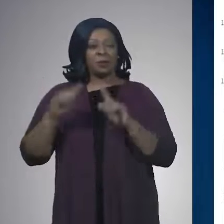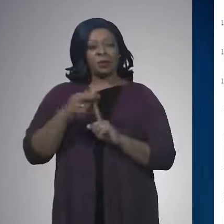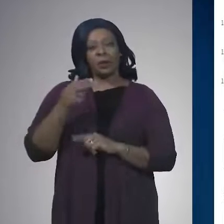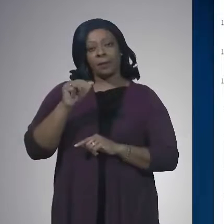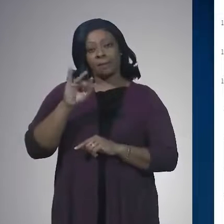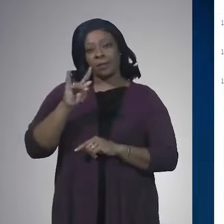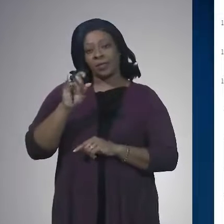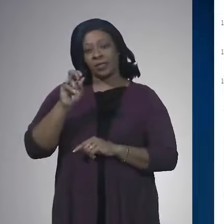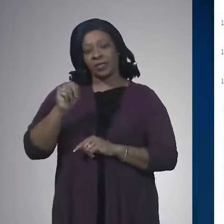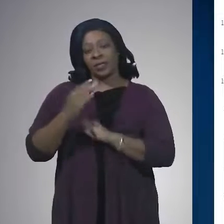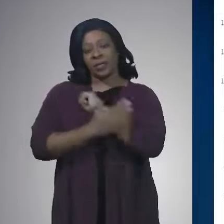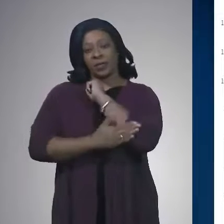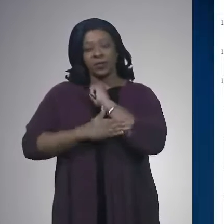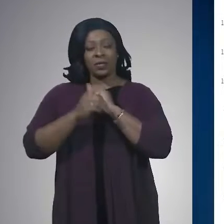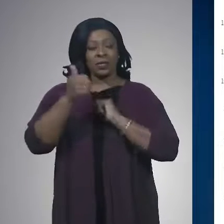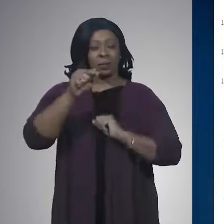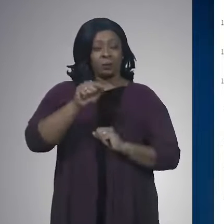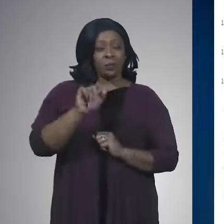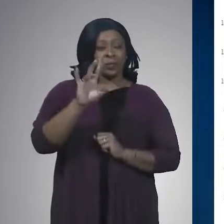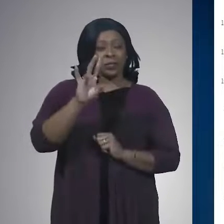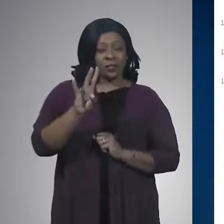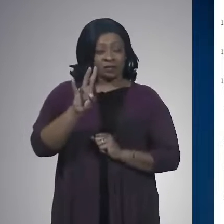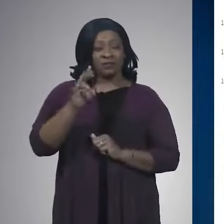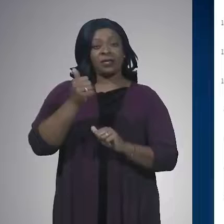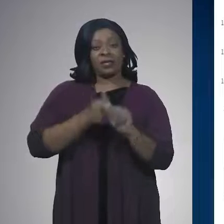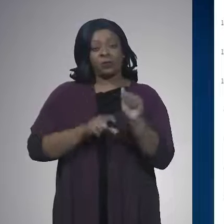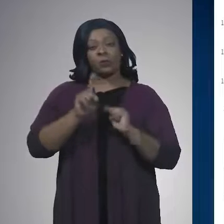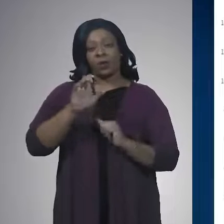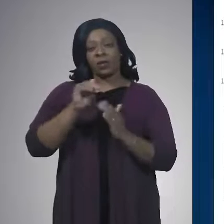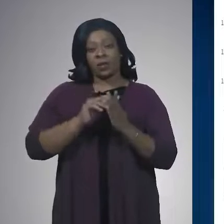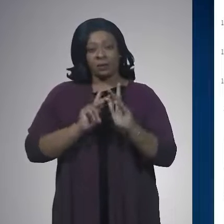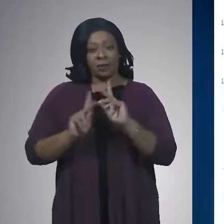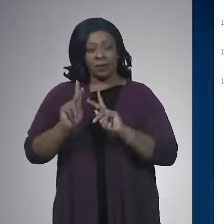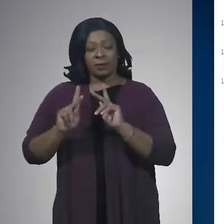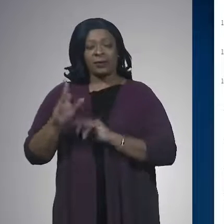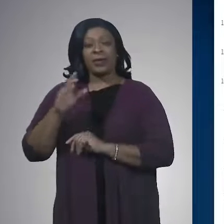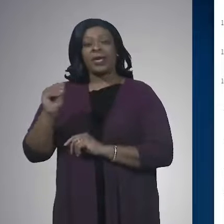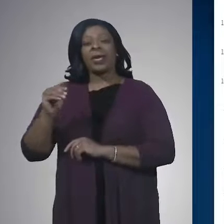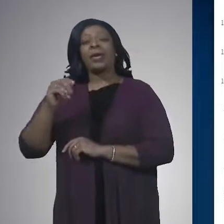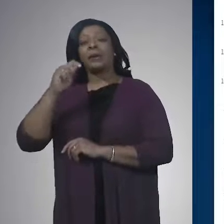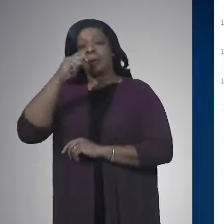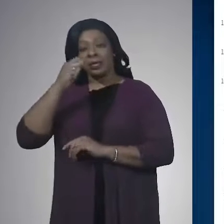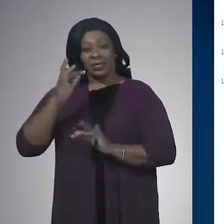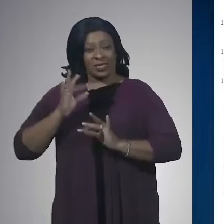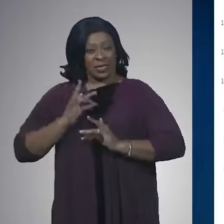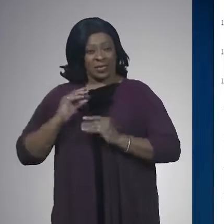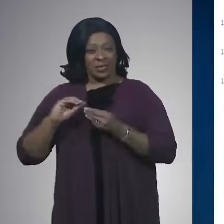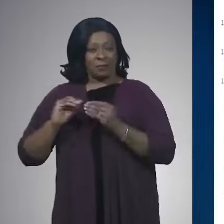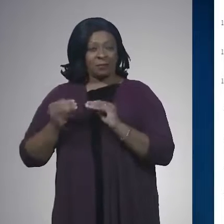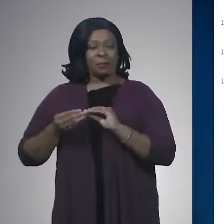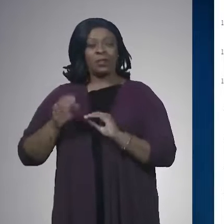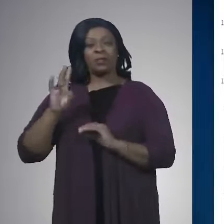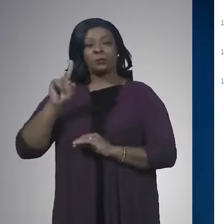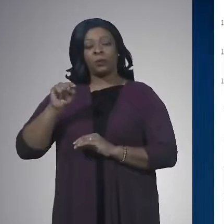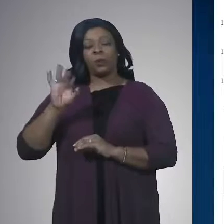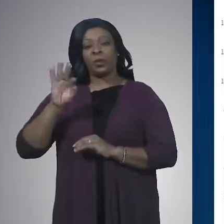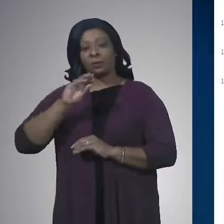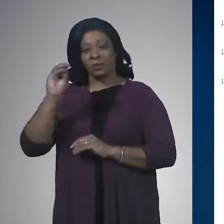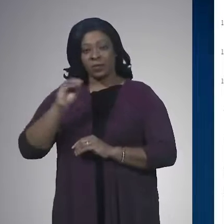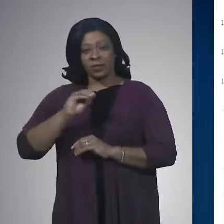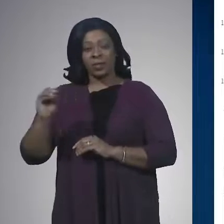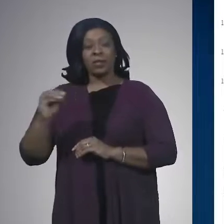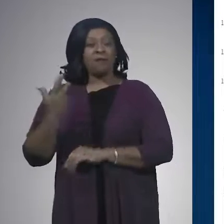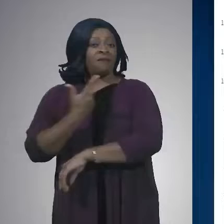County that has 10.7 cases per 100,000 and a test positivity rate of 7.9% with